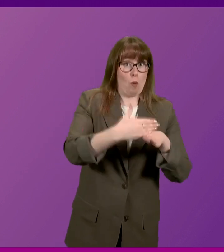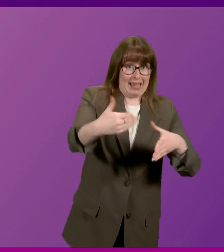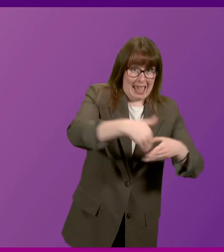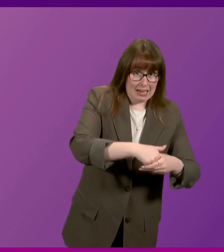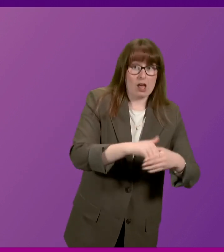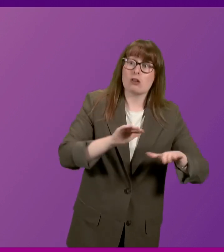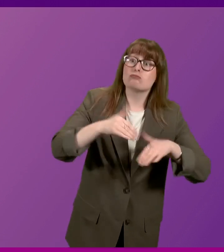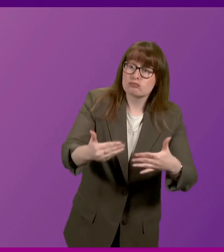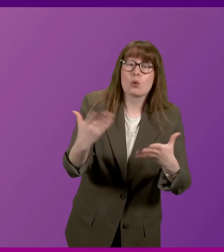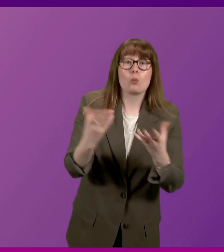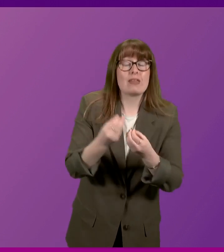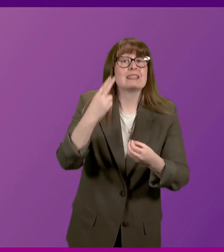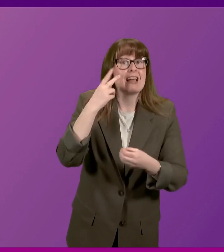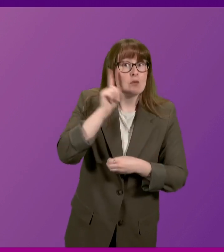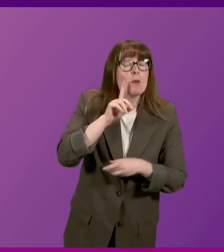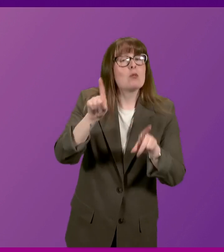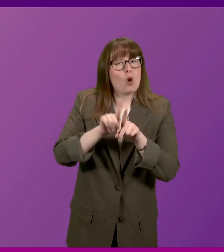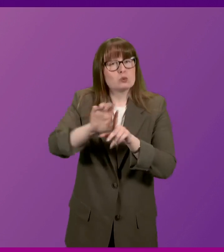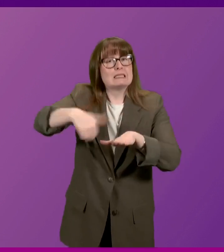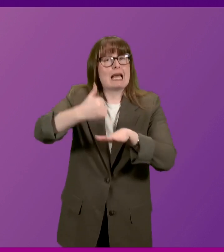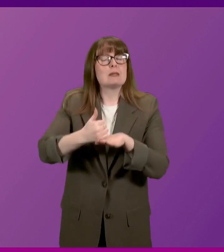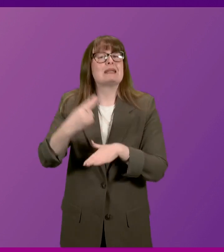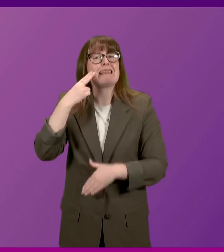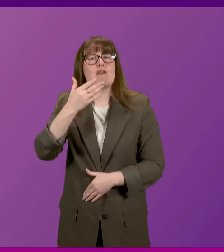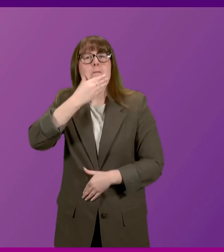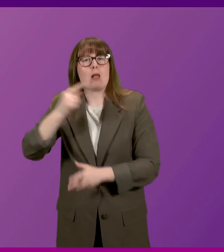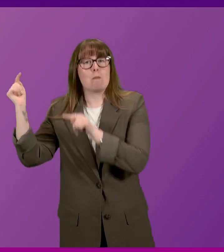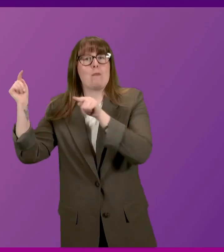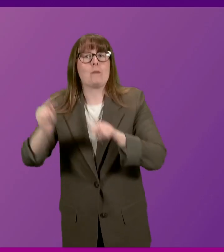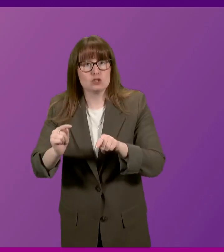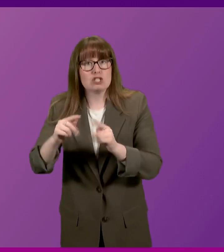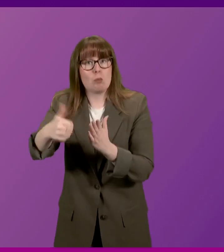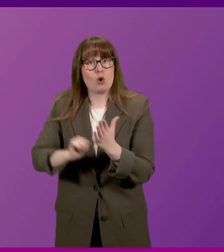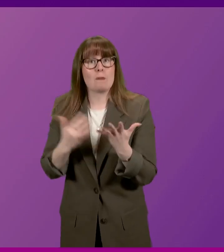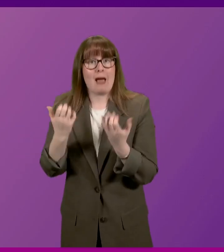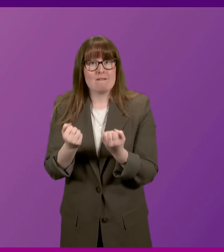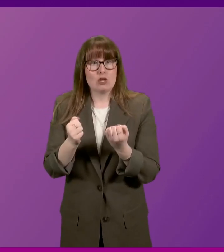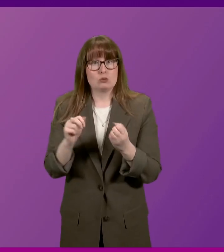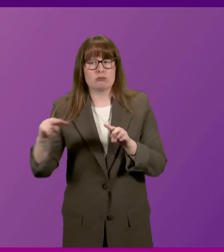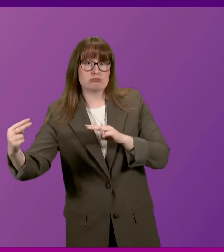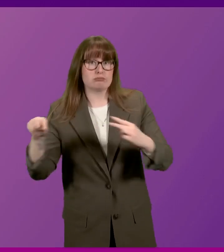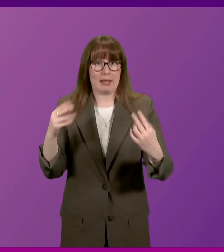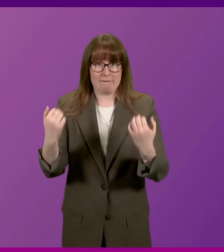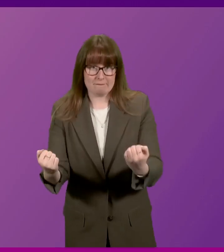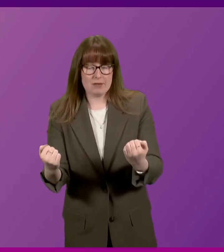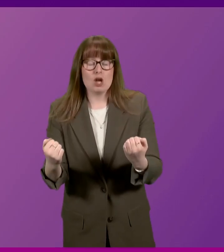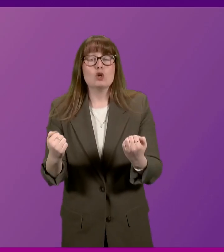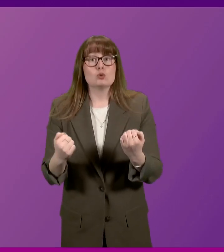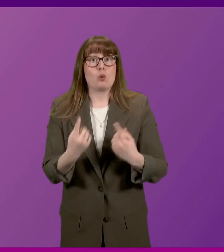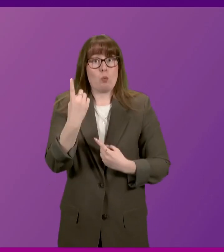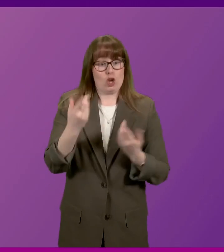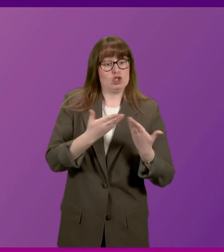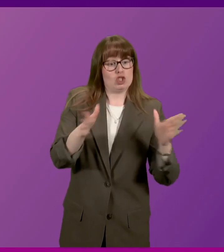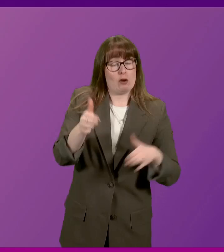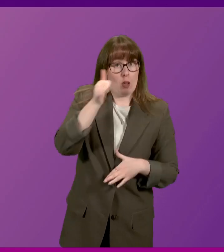started a deaf male perpetrator programme, and they've got sort of two different arms, if you like, to that. One is general